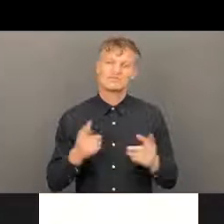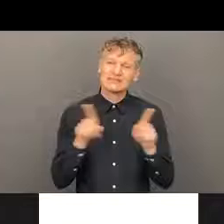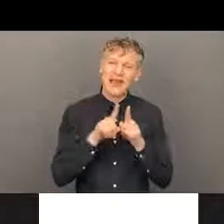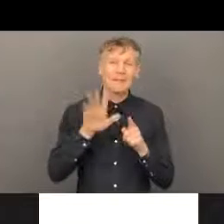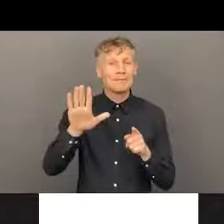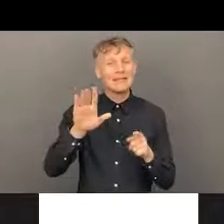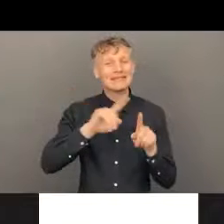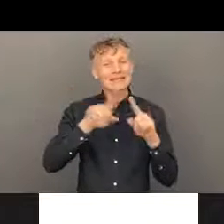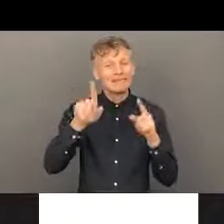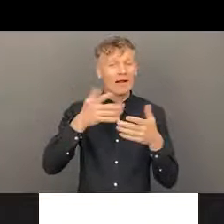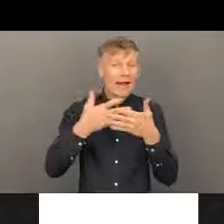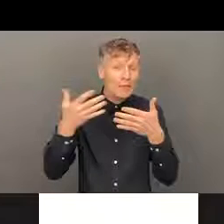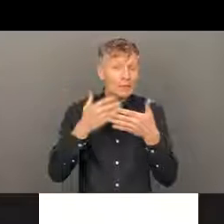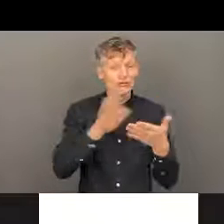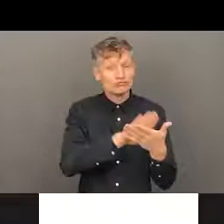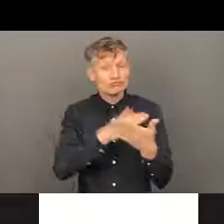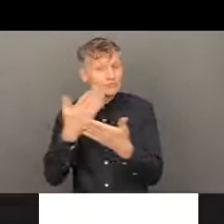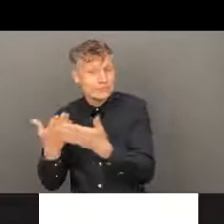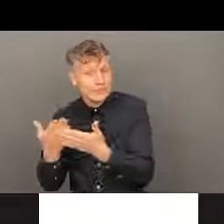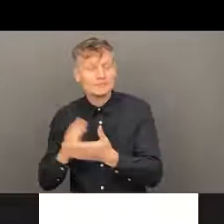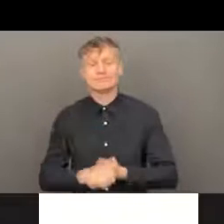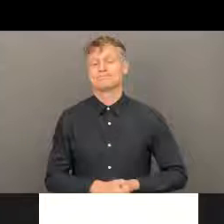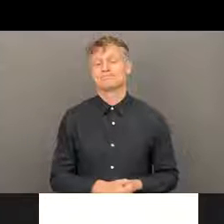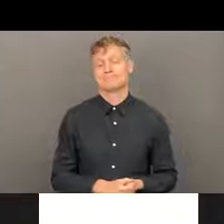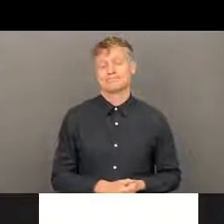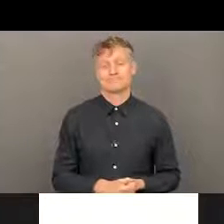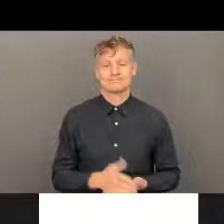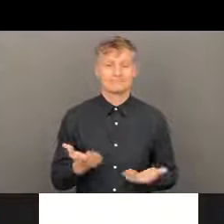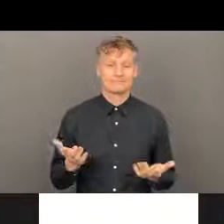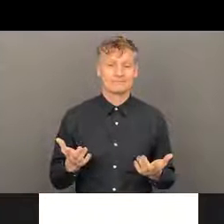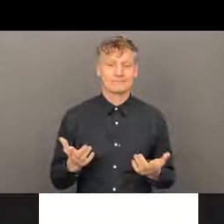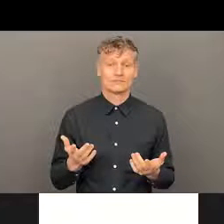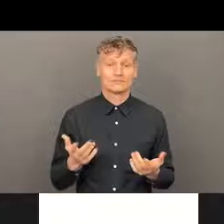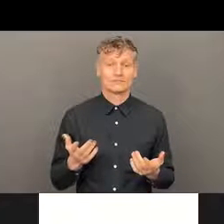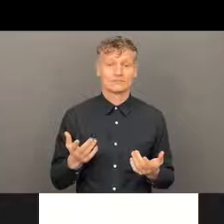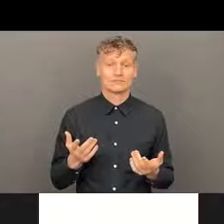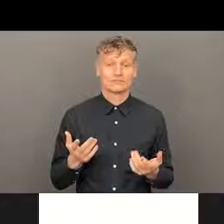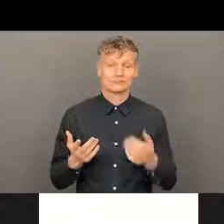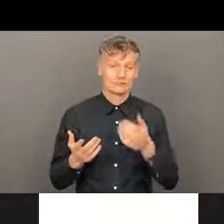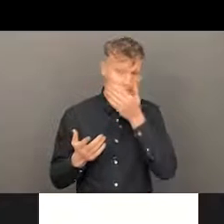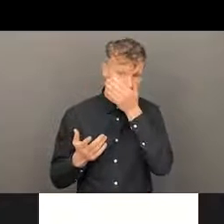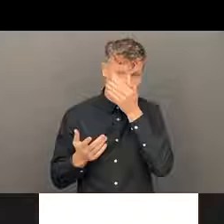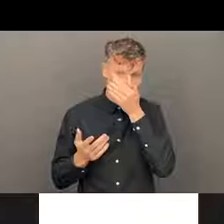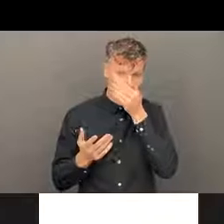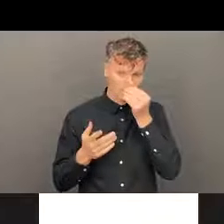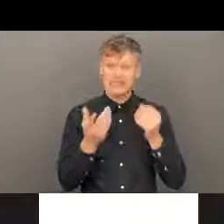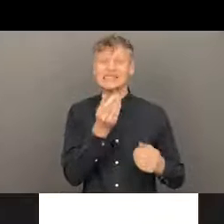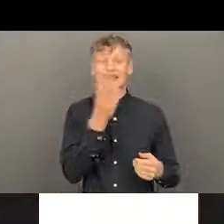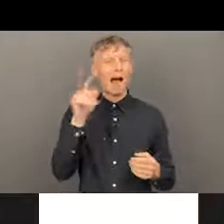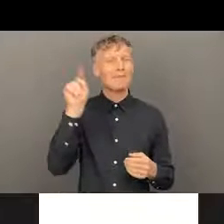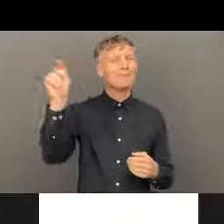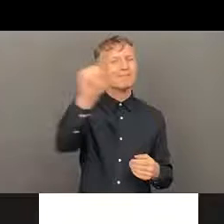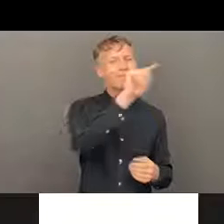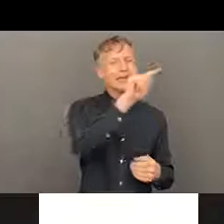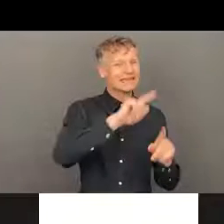language. The organisation staff had not had training in